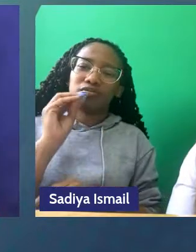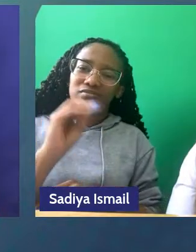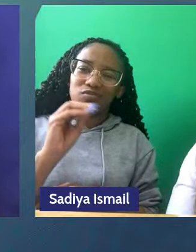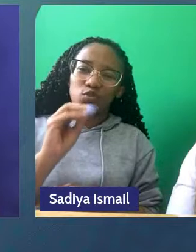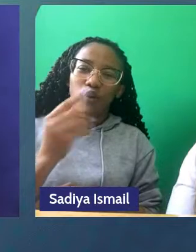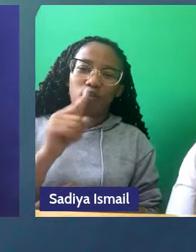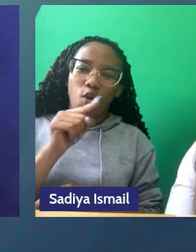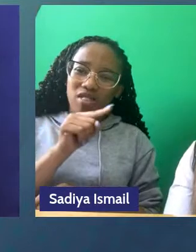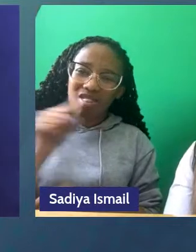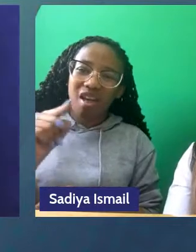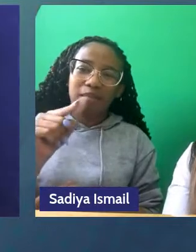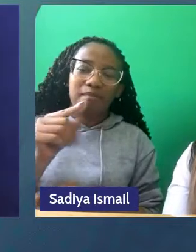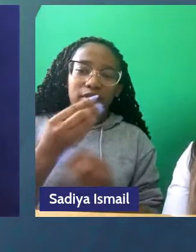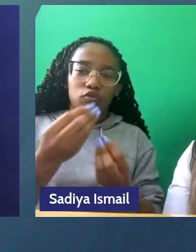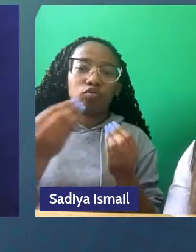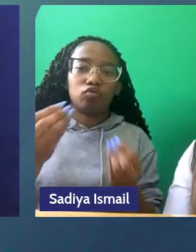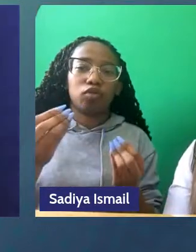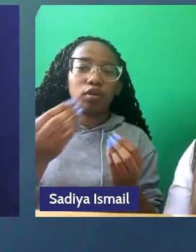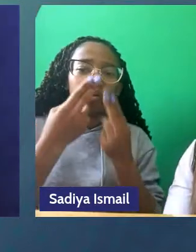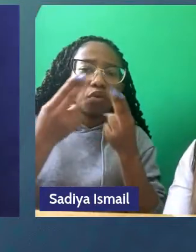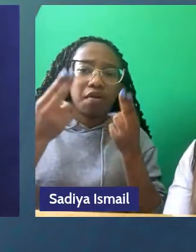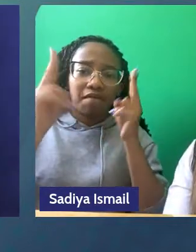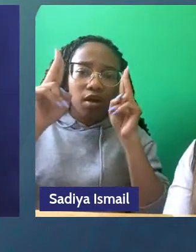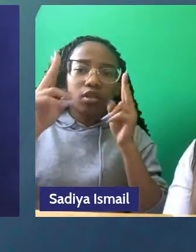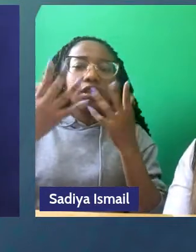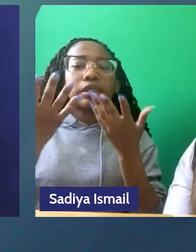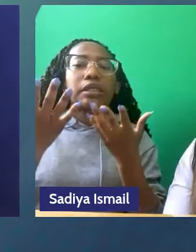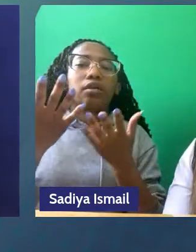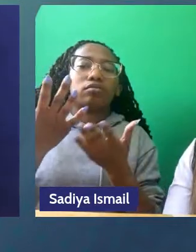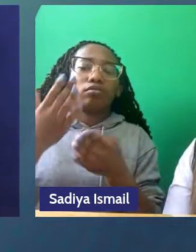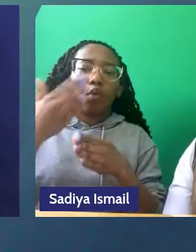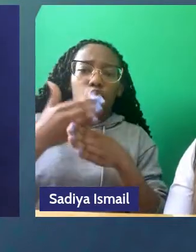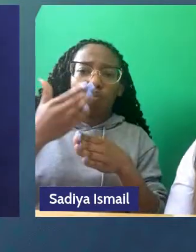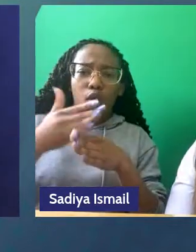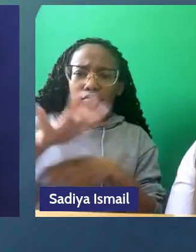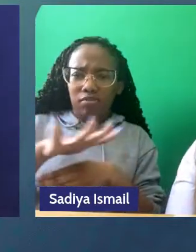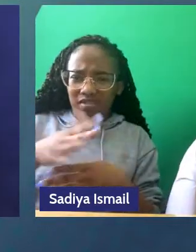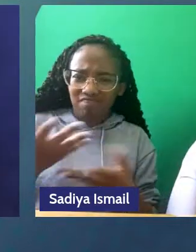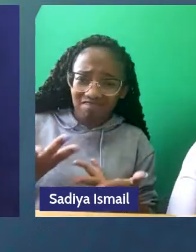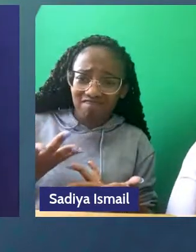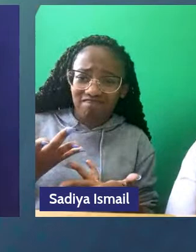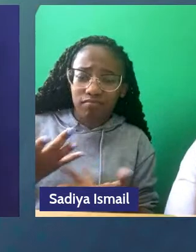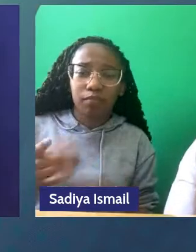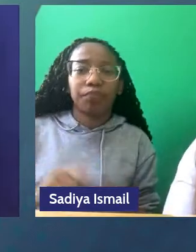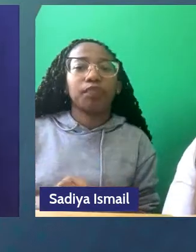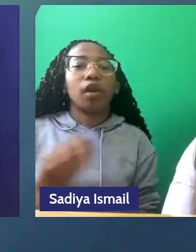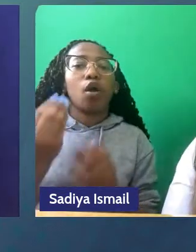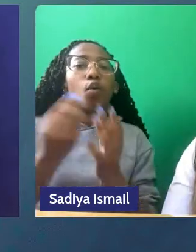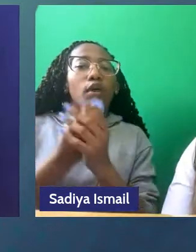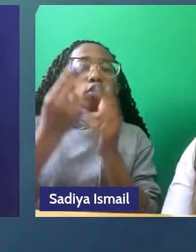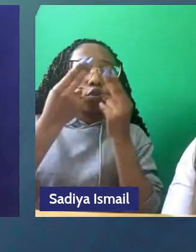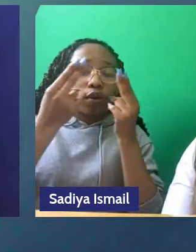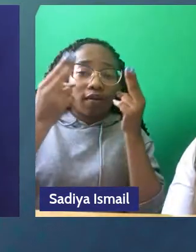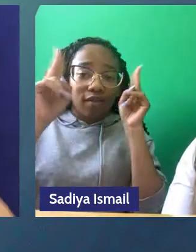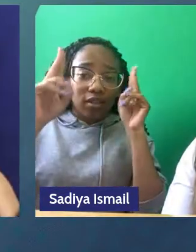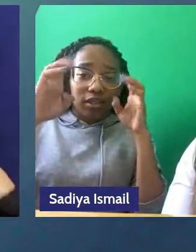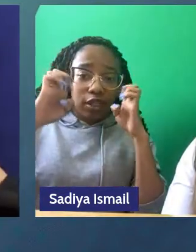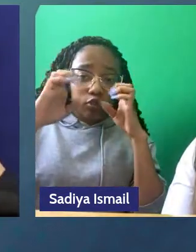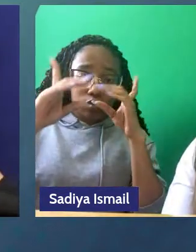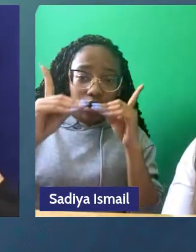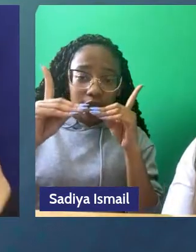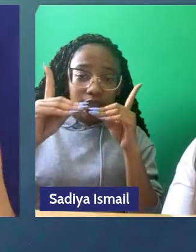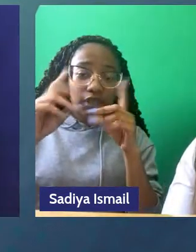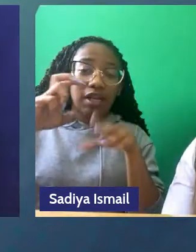in tertiary or even in the workplace? Okay, so with tertiary education, they